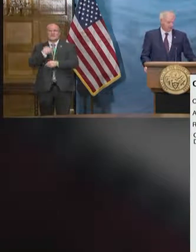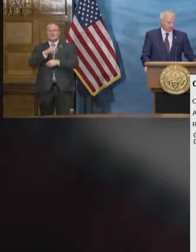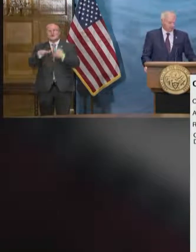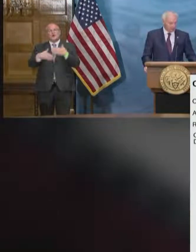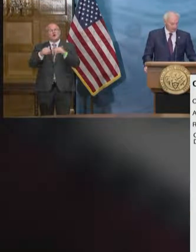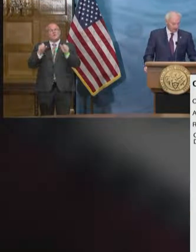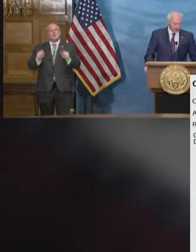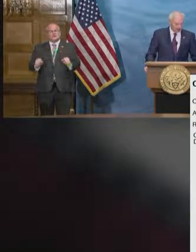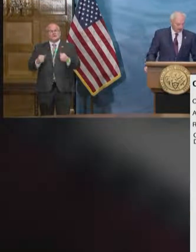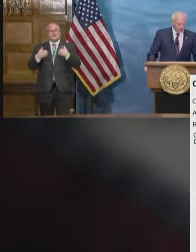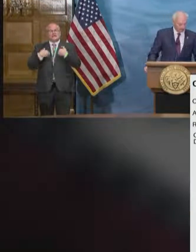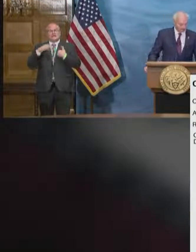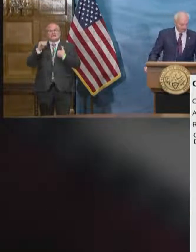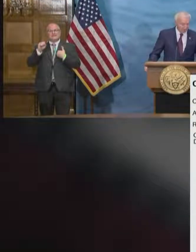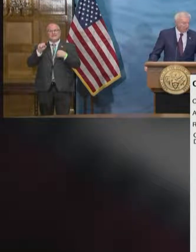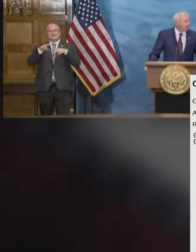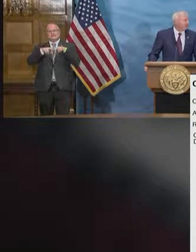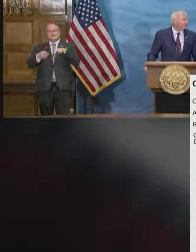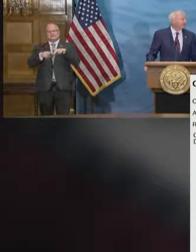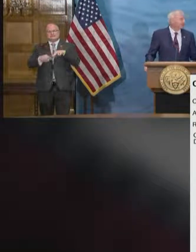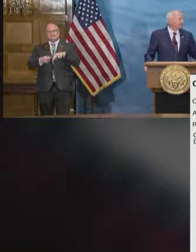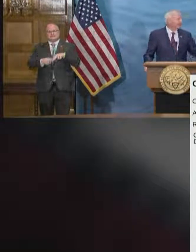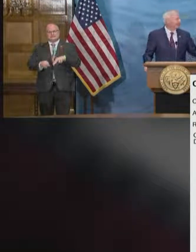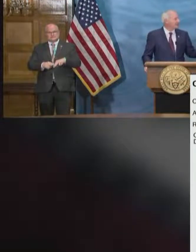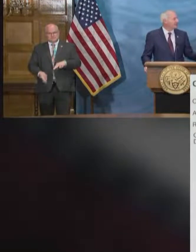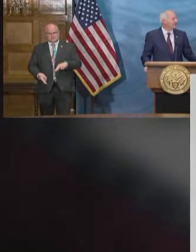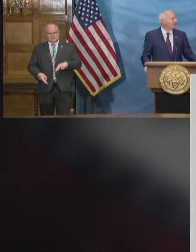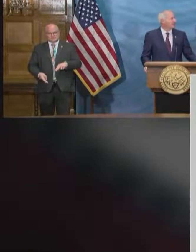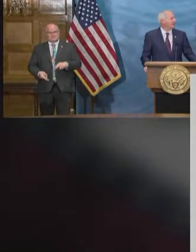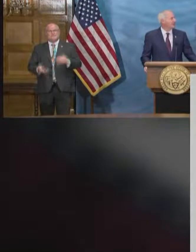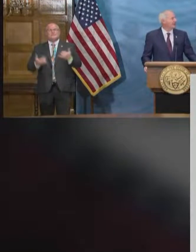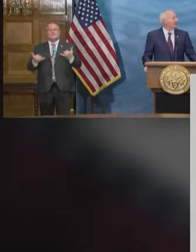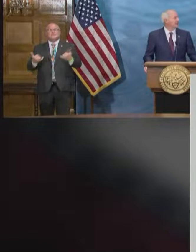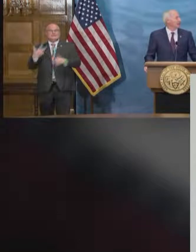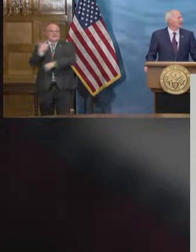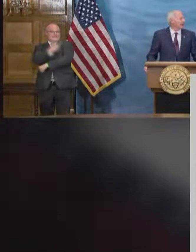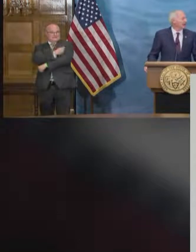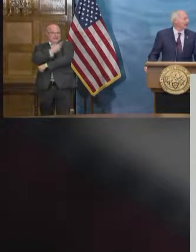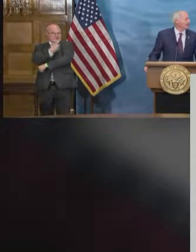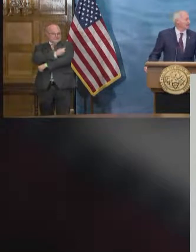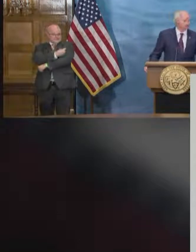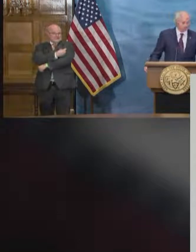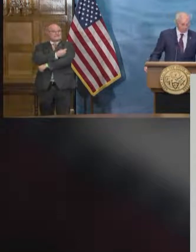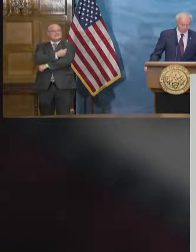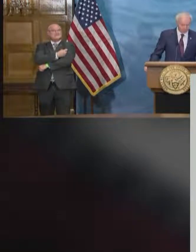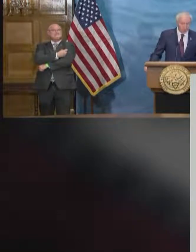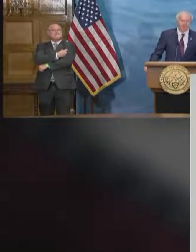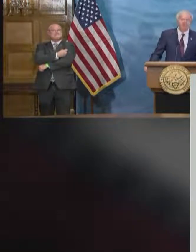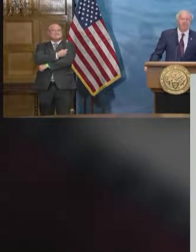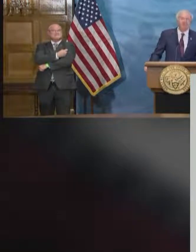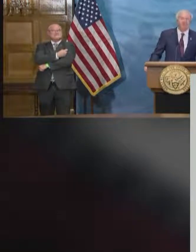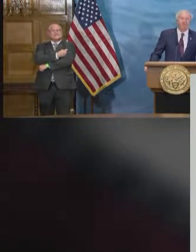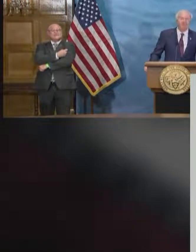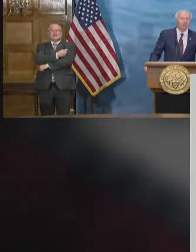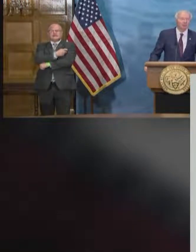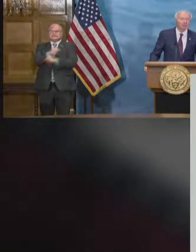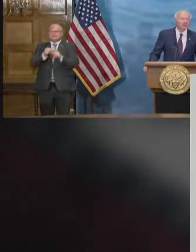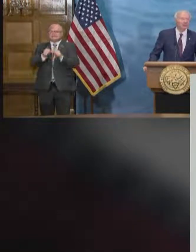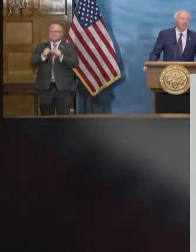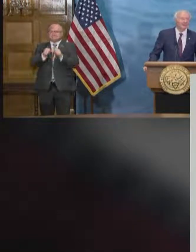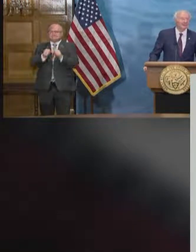to reduce the cases. If you look at the vaccines, which is the next graphic, we continue to do